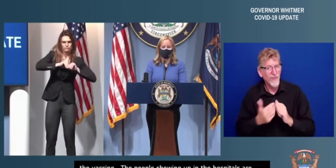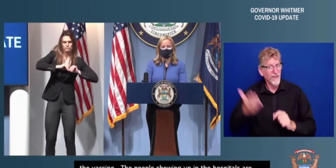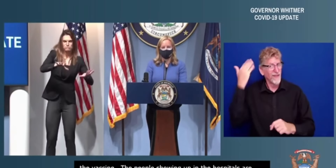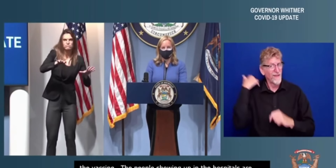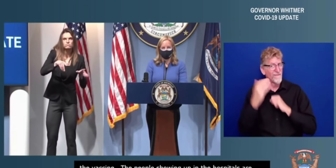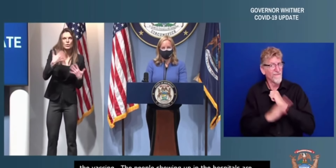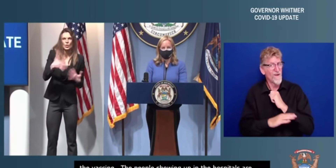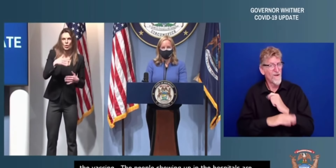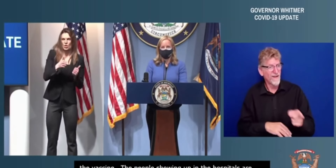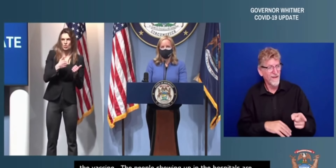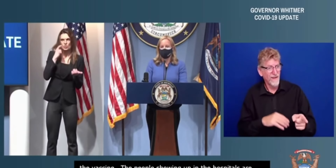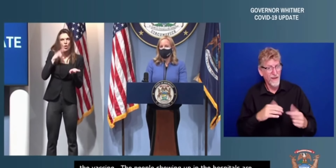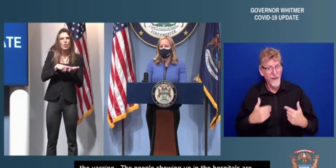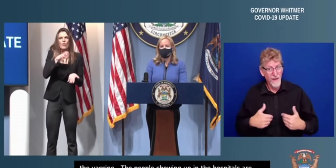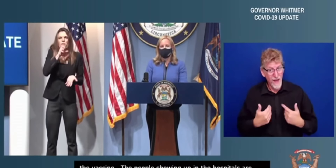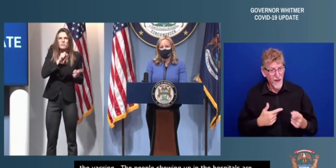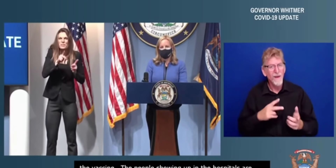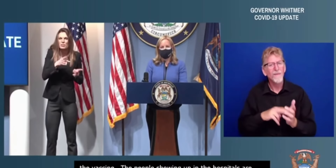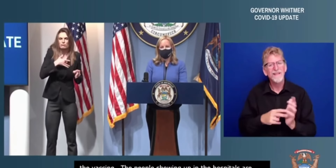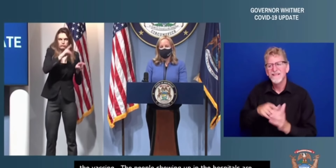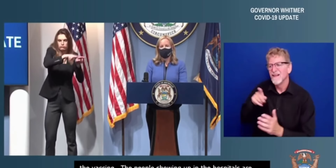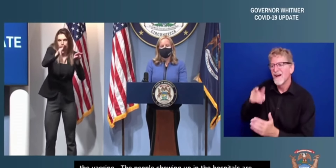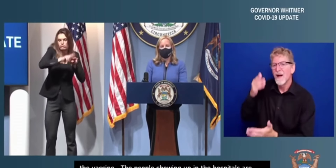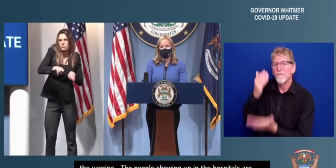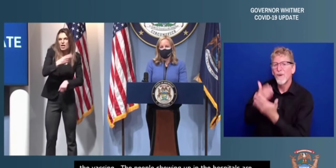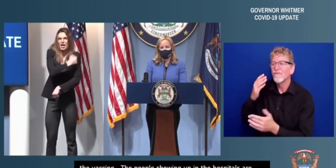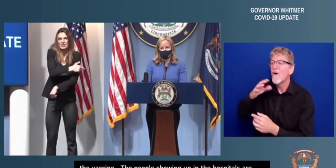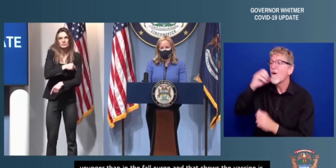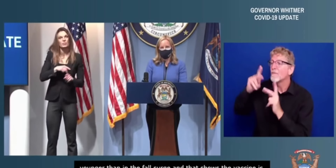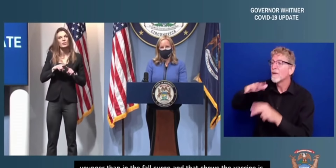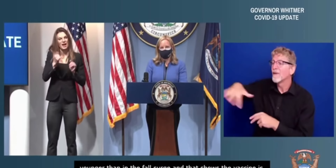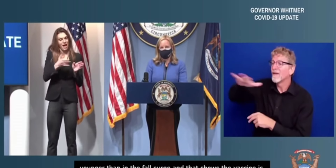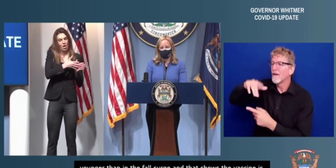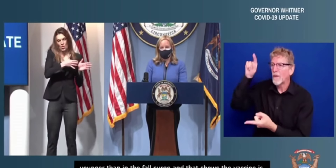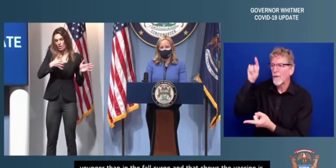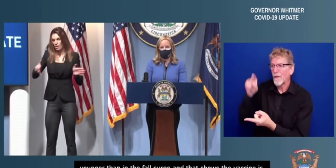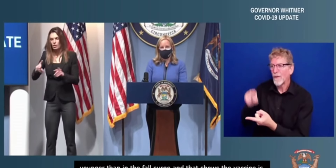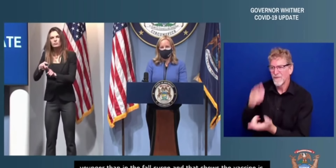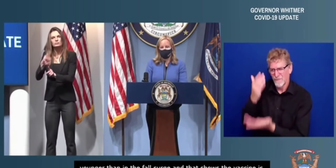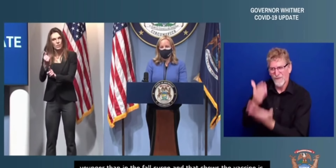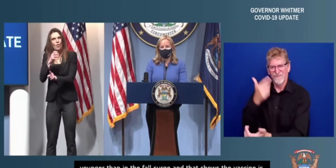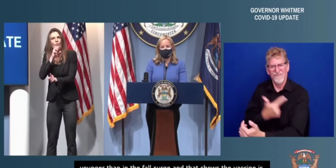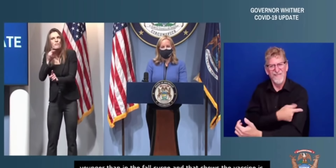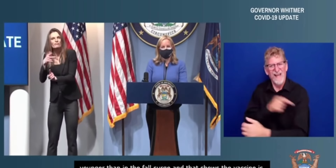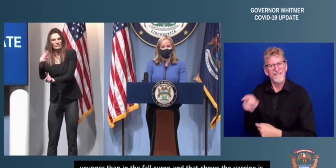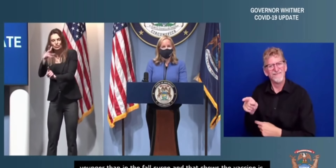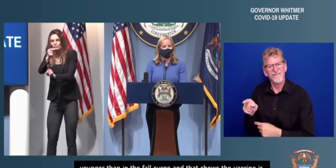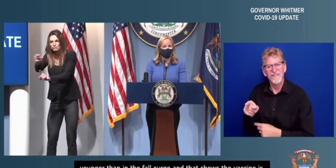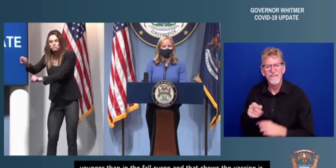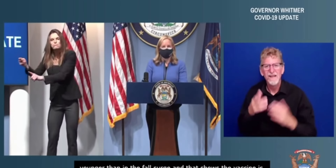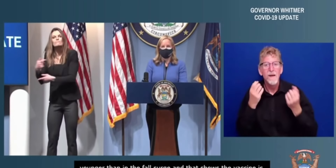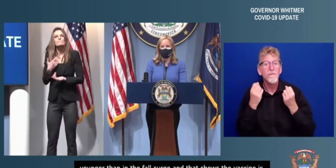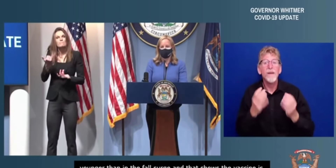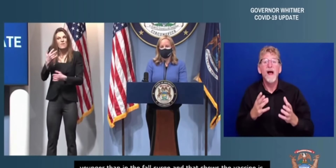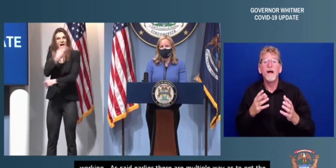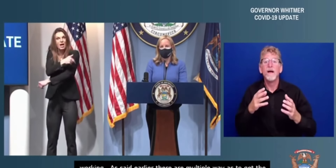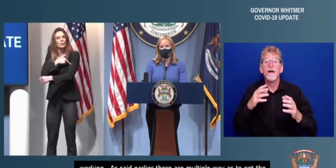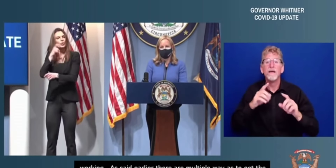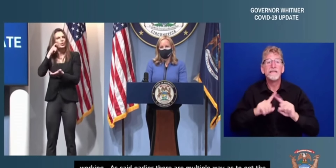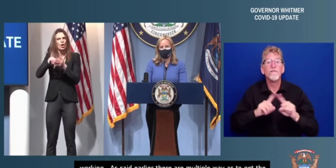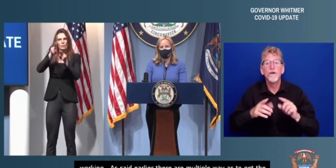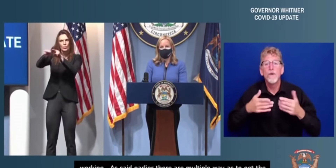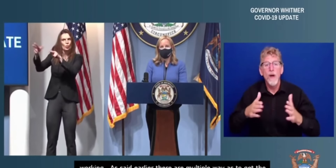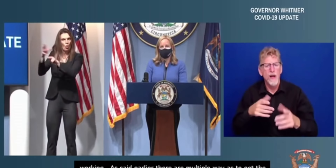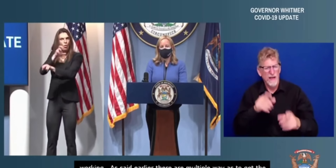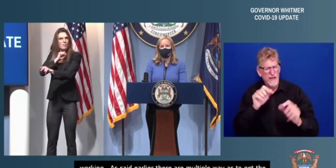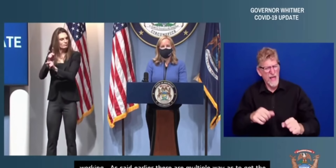vaccine is working. As was said earlier, there are multiple ways to get that vaccine, and our hospitals, health departments,